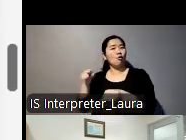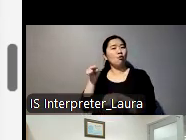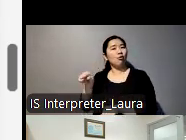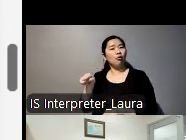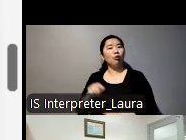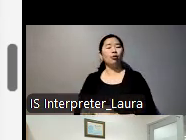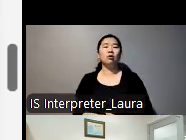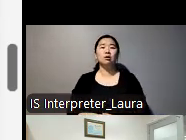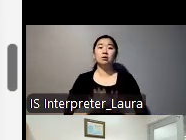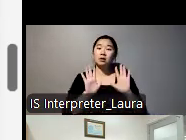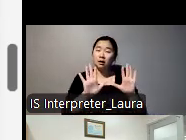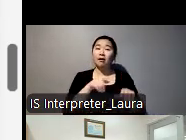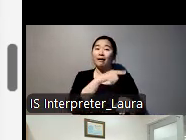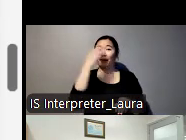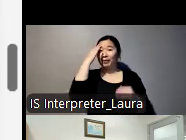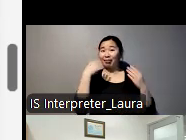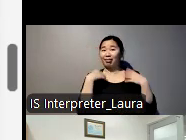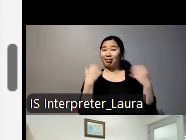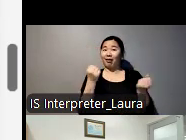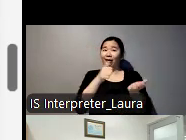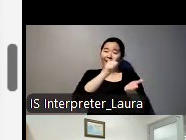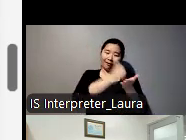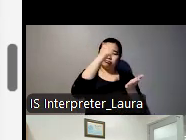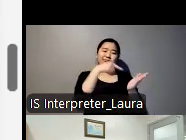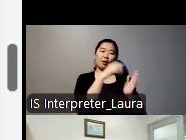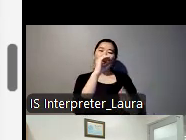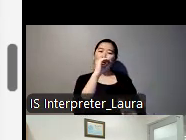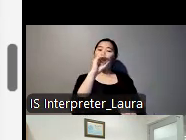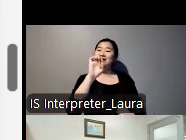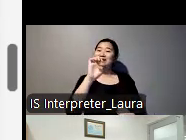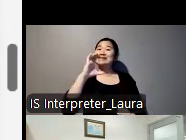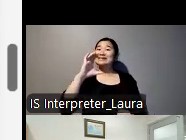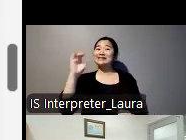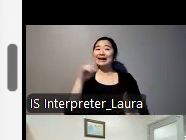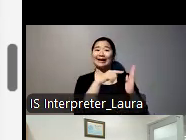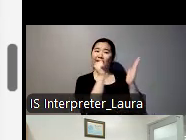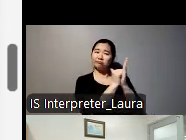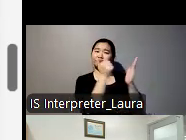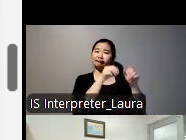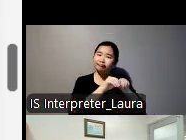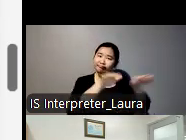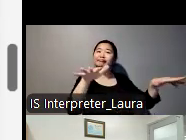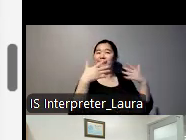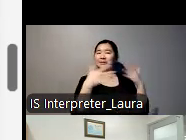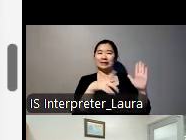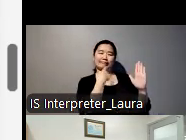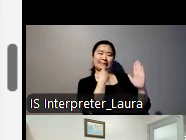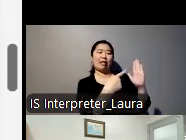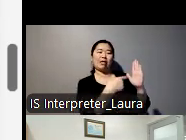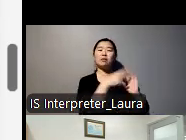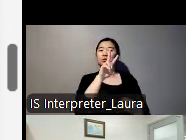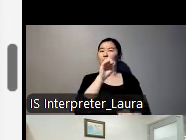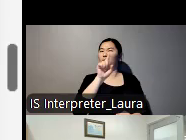of Mental Health Commission of the Incheon Metropolitan City, but it failed and became to know there is a